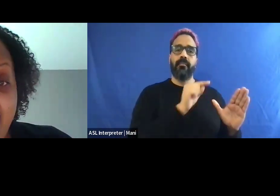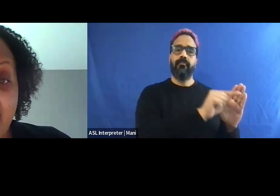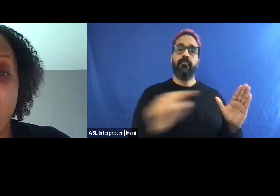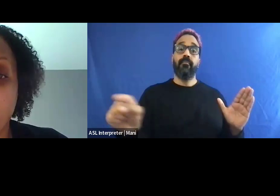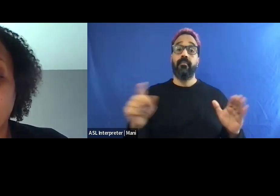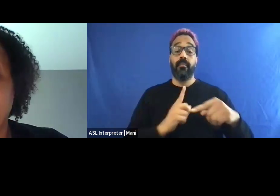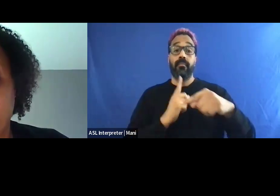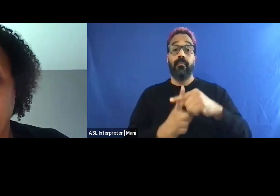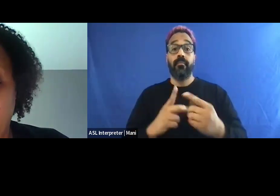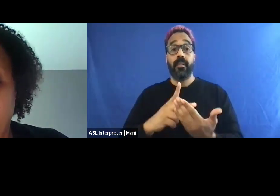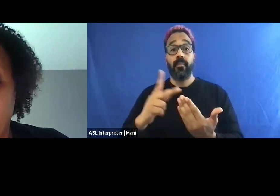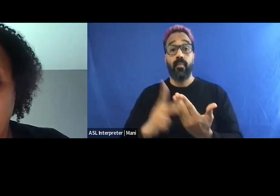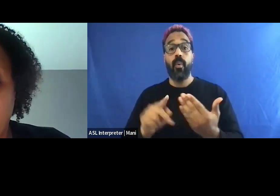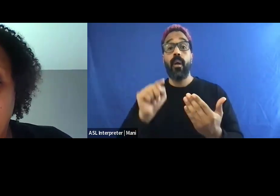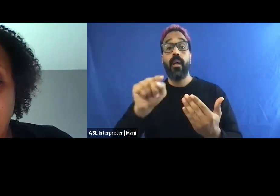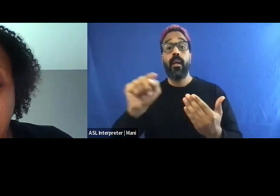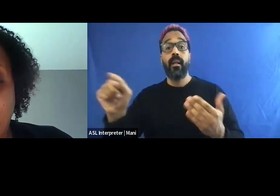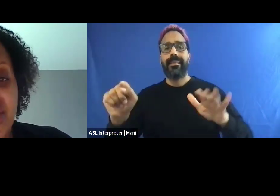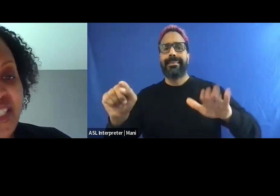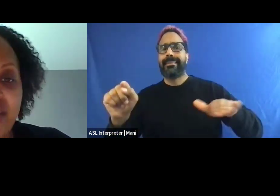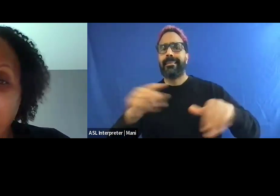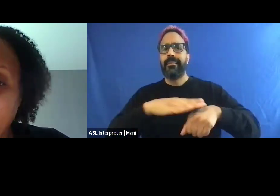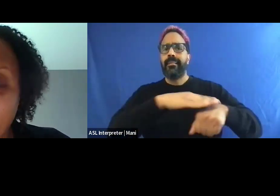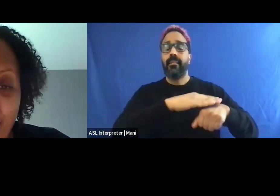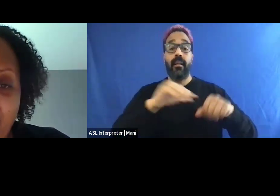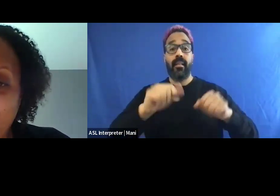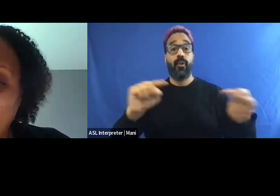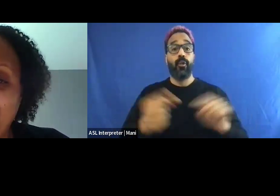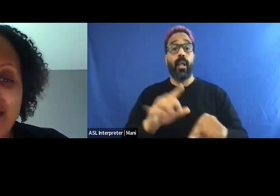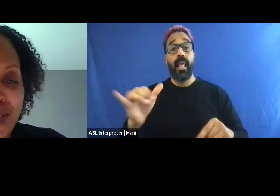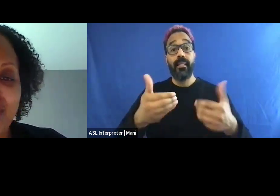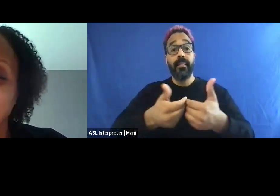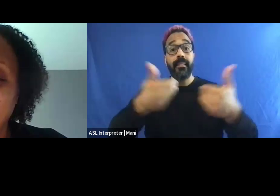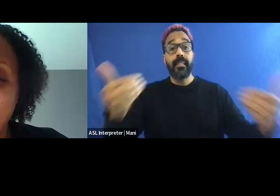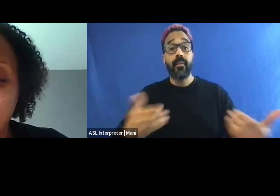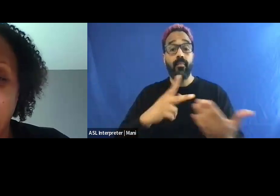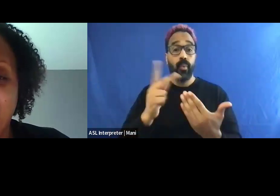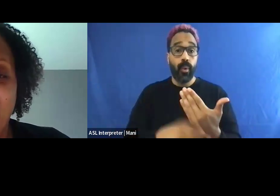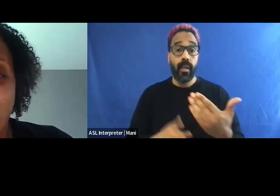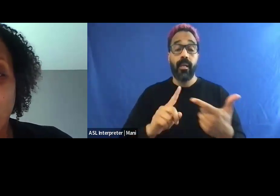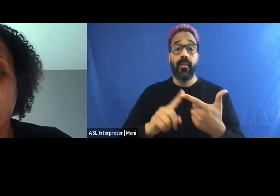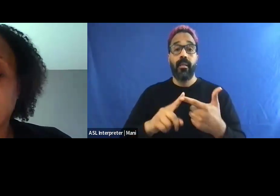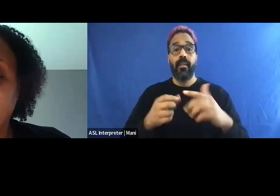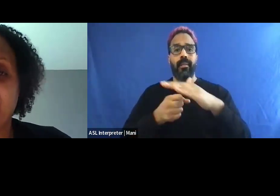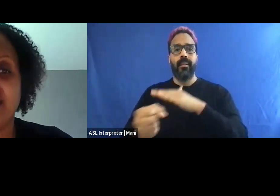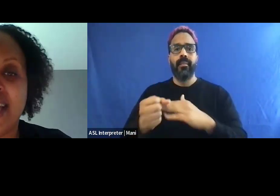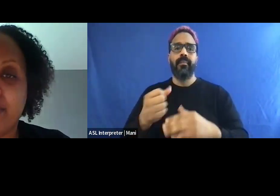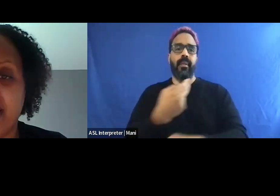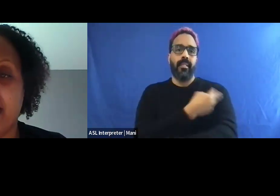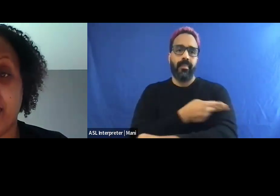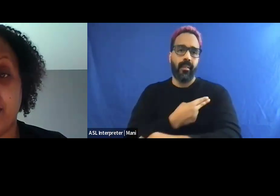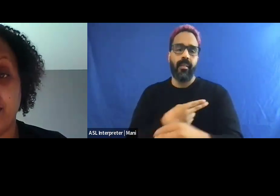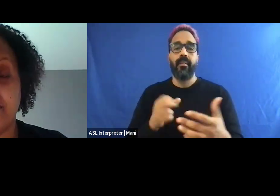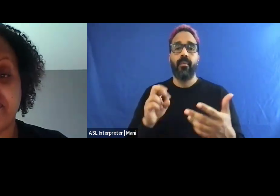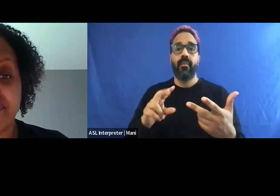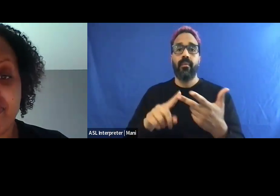community that can hurt disabled people, such as segregated programs, institutionalization, or organizations like Biddy